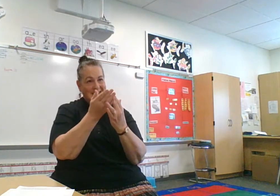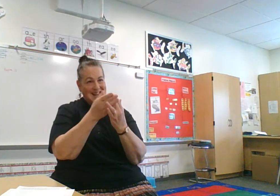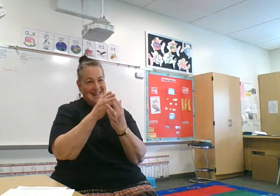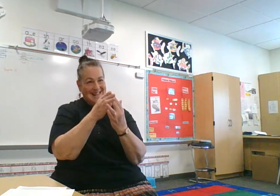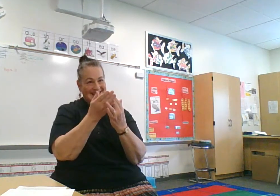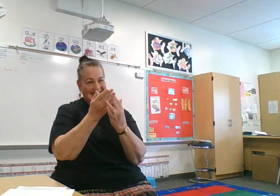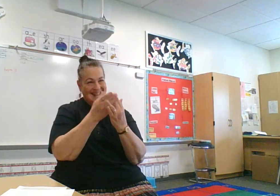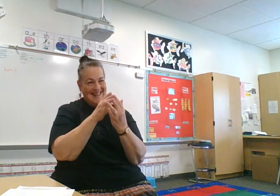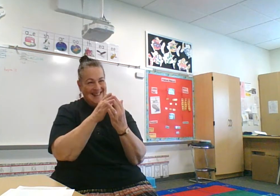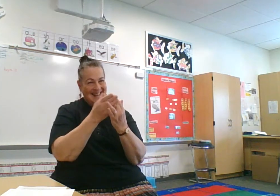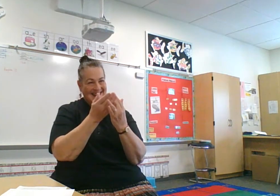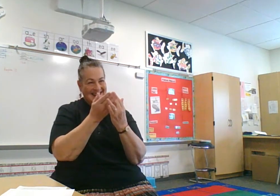between.